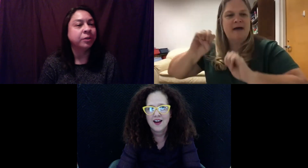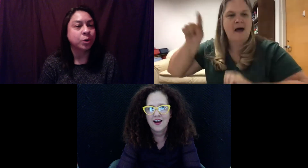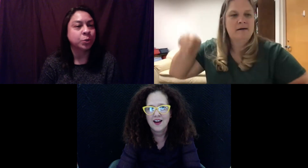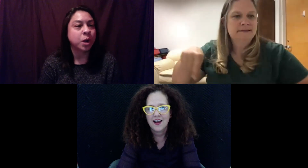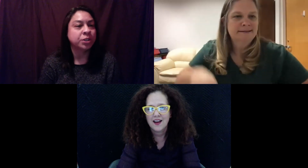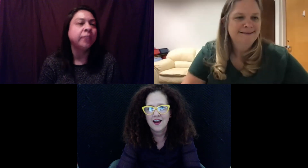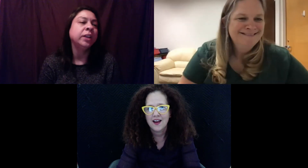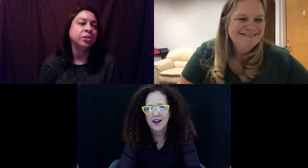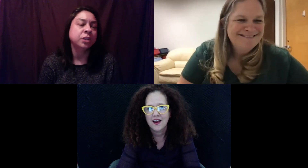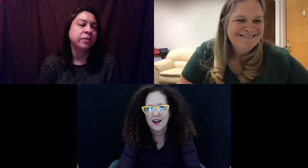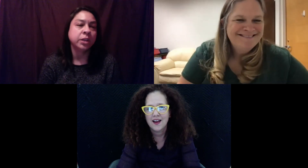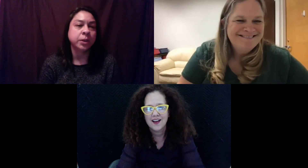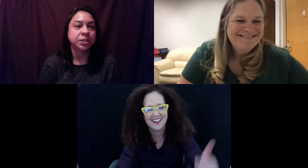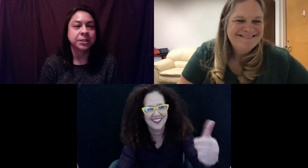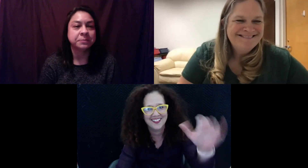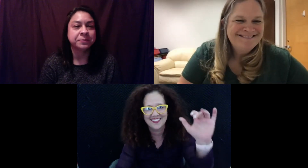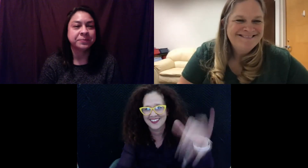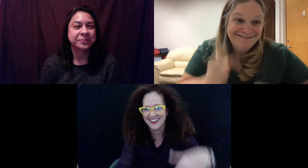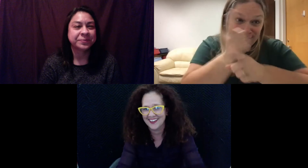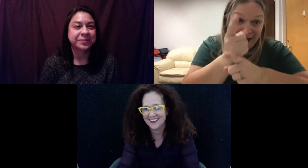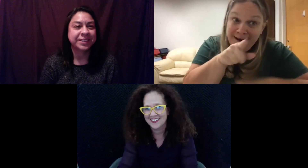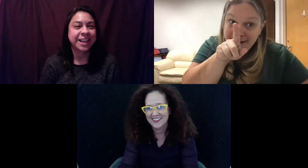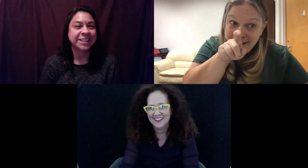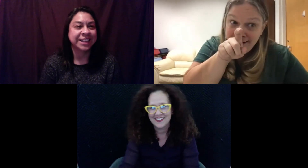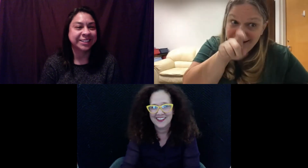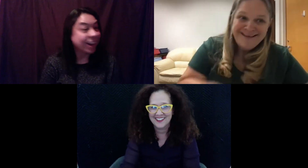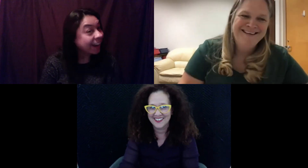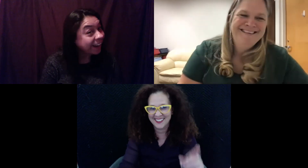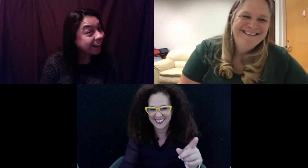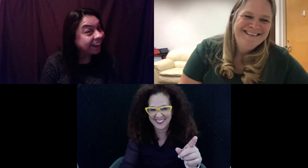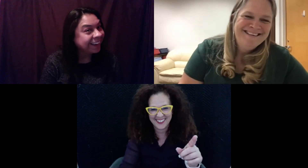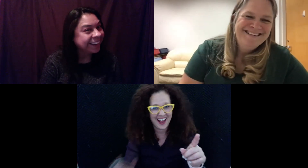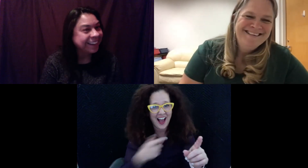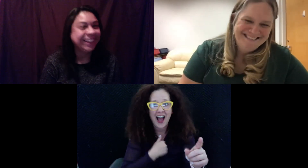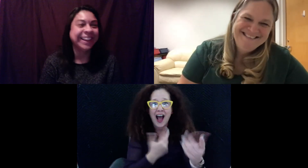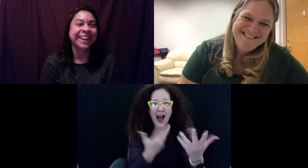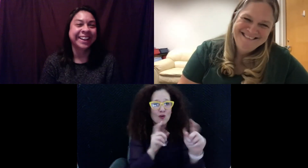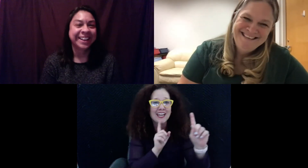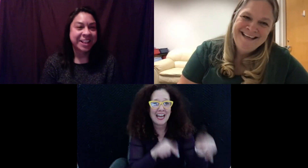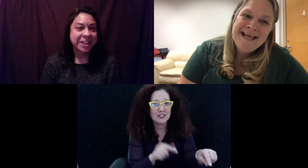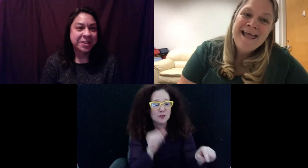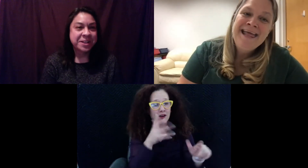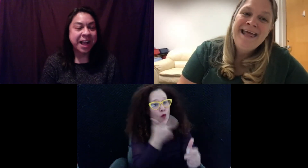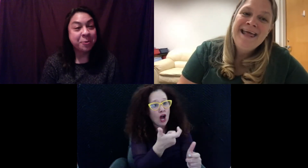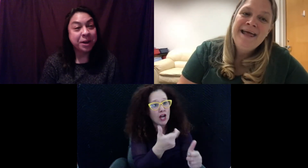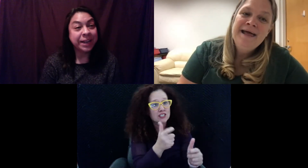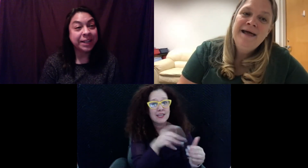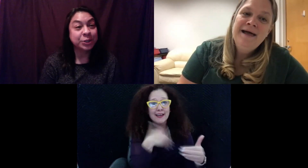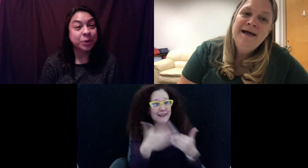and of course, watch that and then answer the evaluations. Gotcha, right? Yeah.